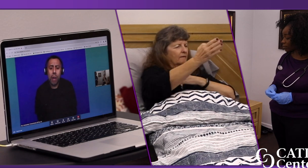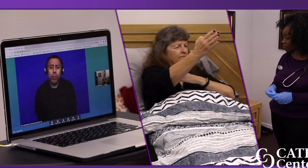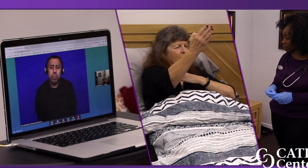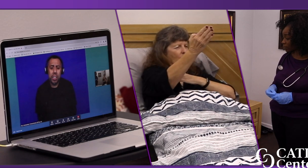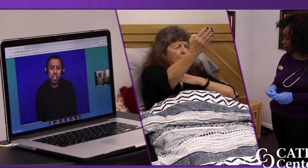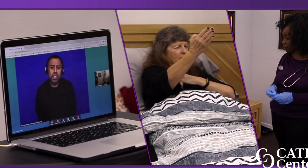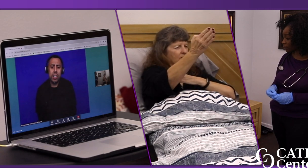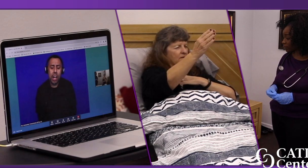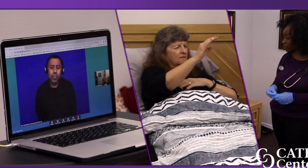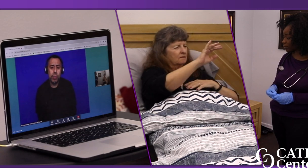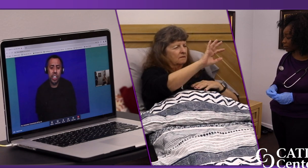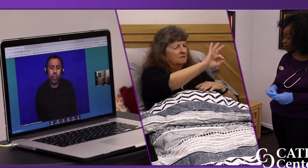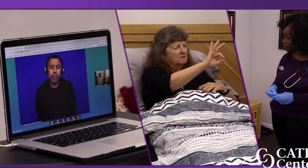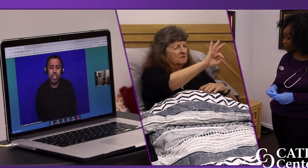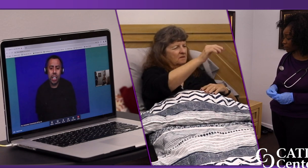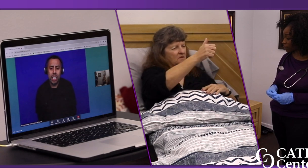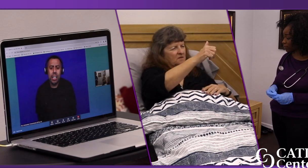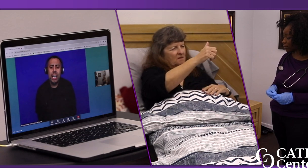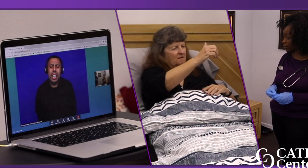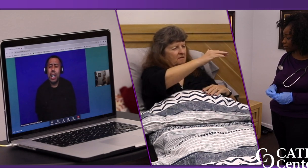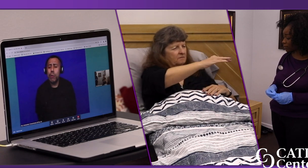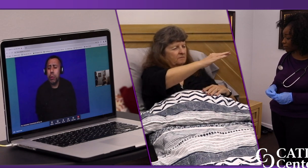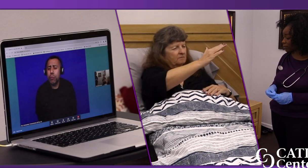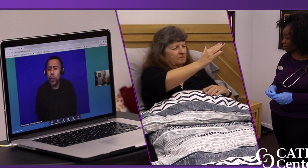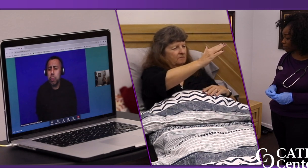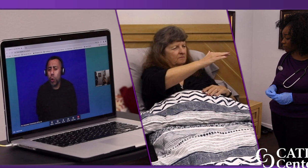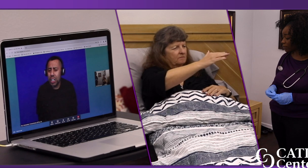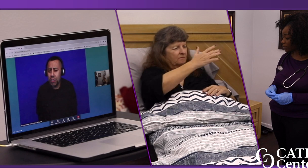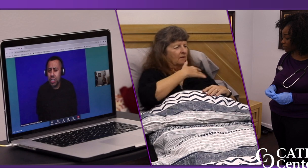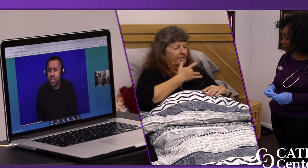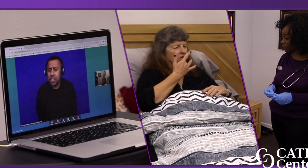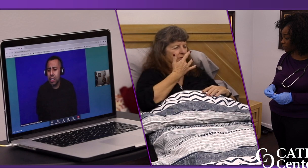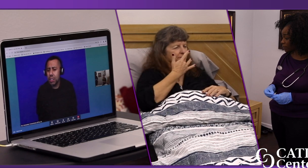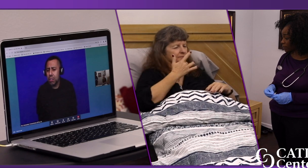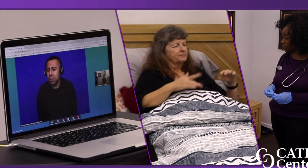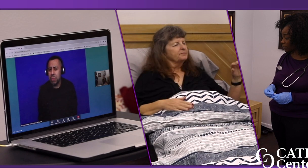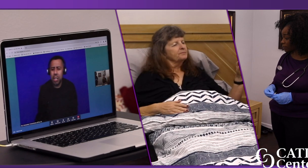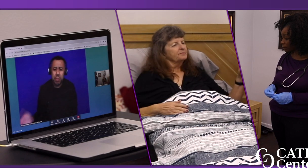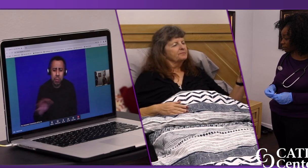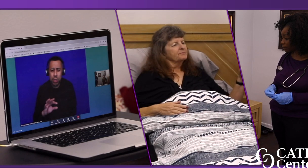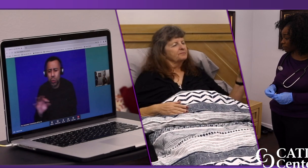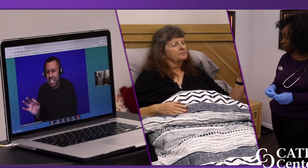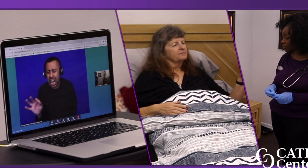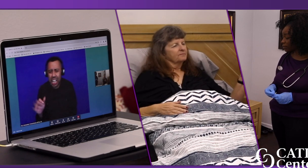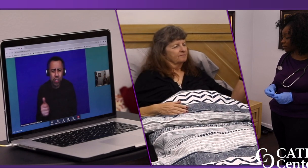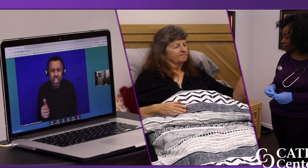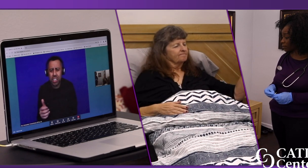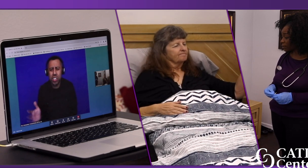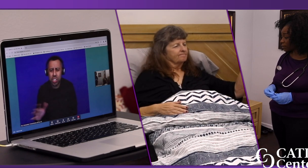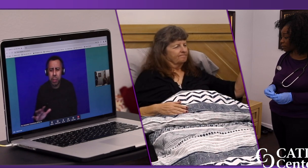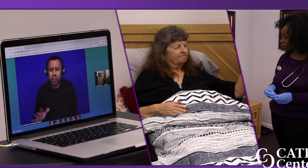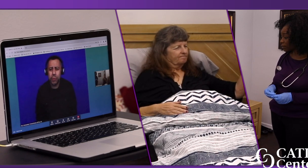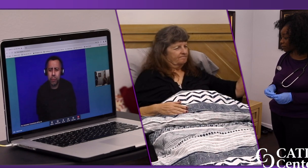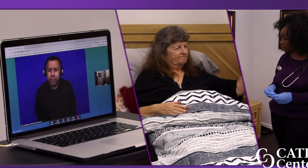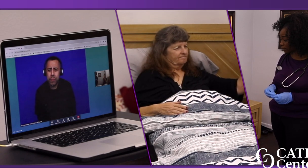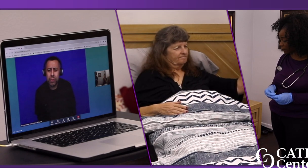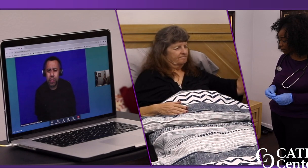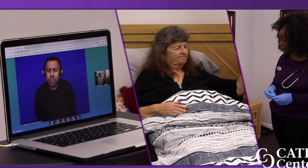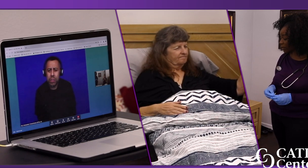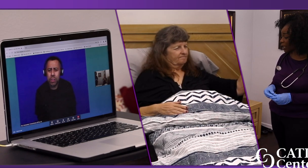You know, that would be good to have someone here every day, and I would prefer a morning visit. Maybe between 9 or 10, just